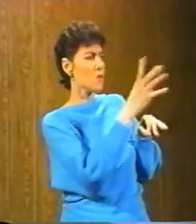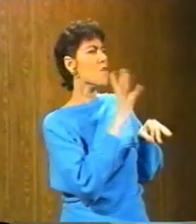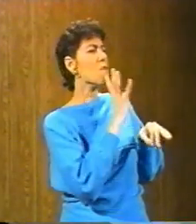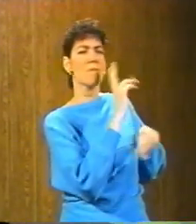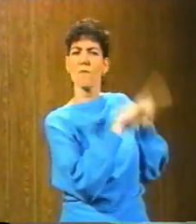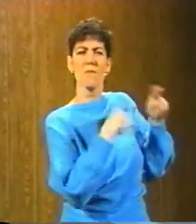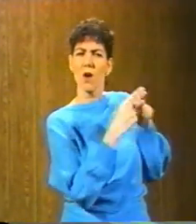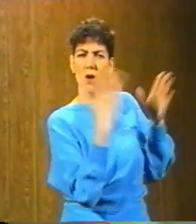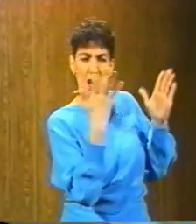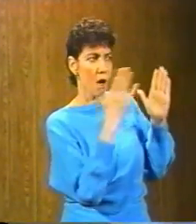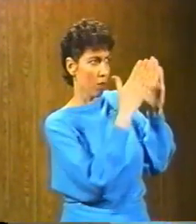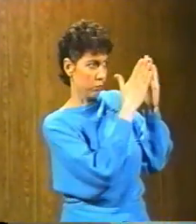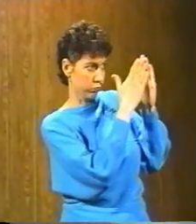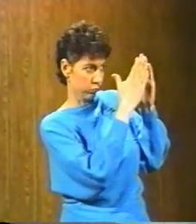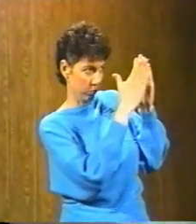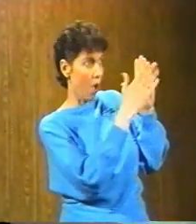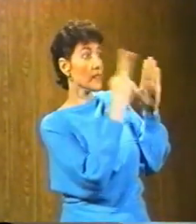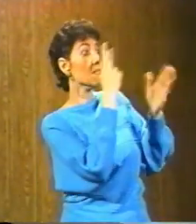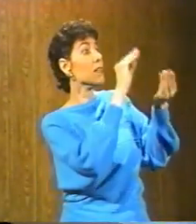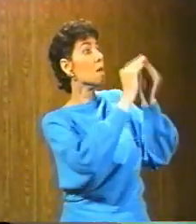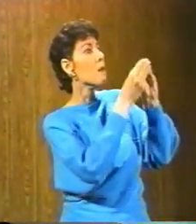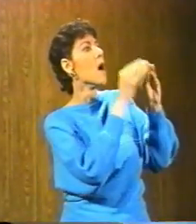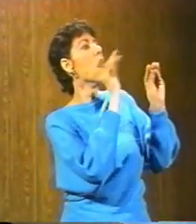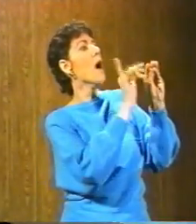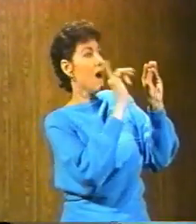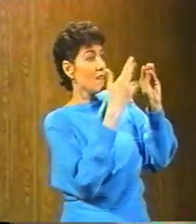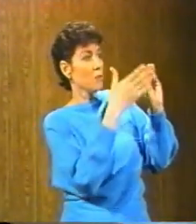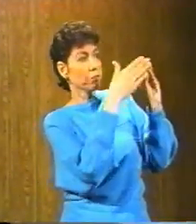are used in a particular context.